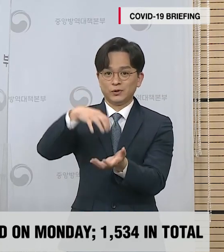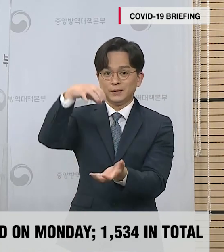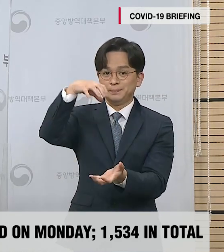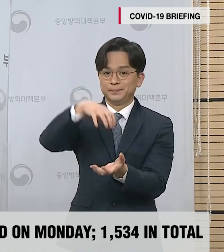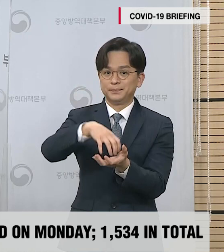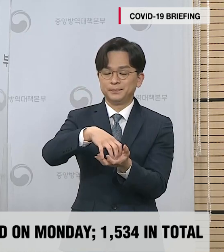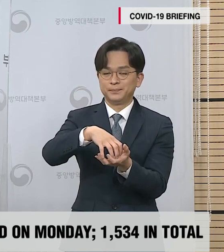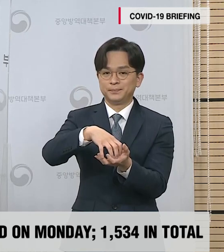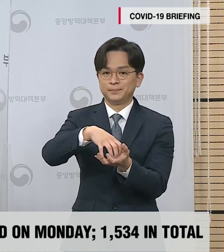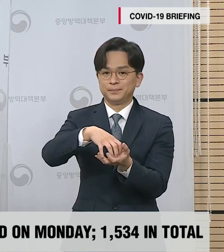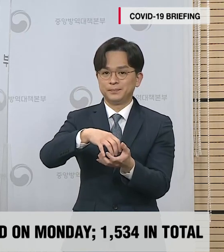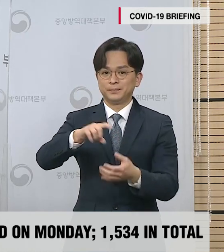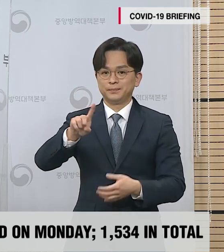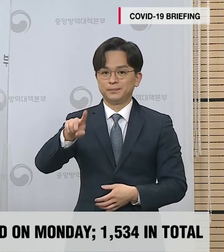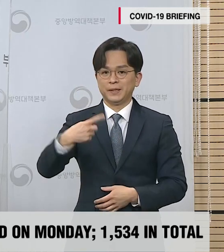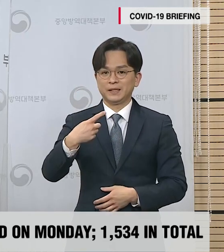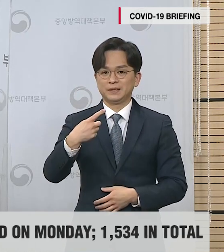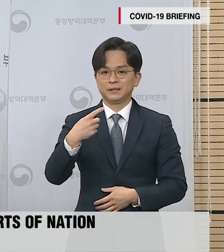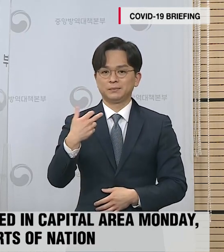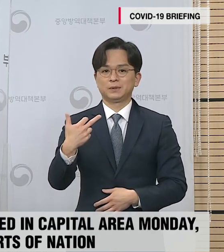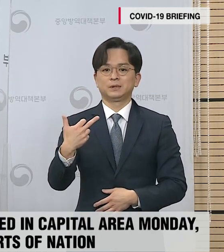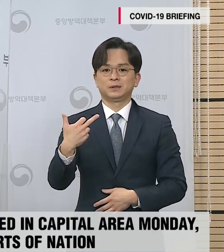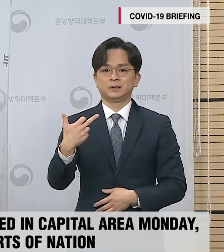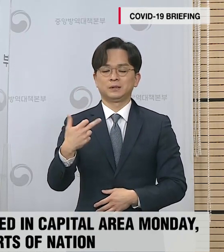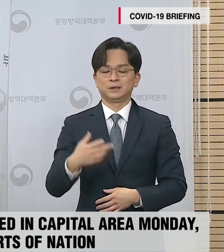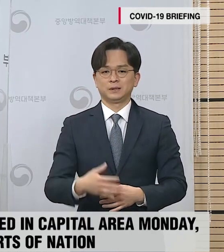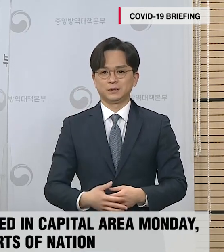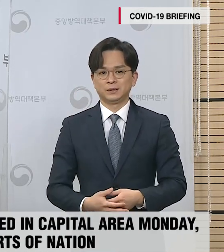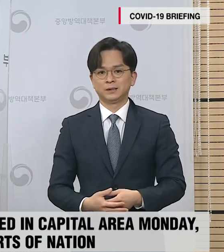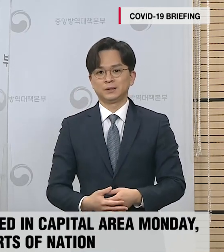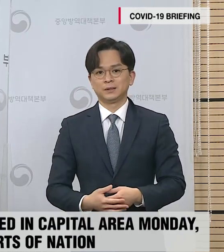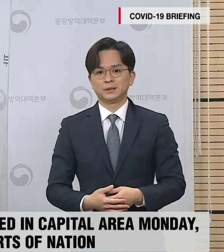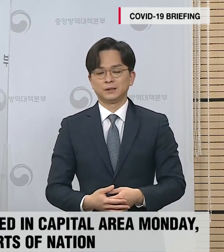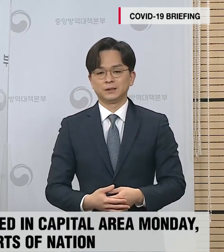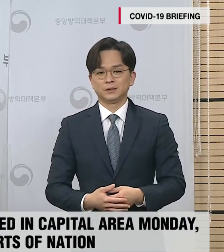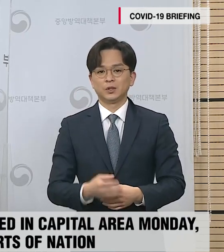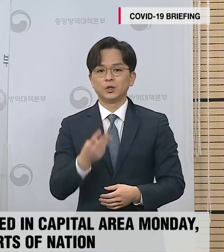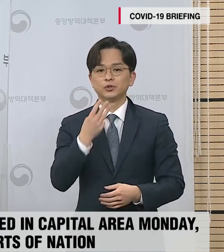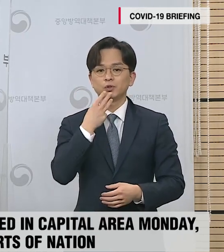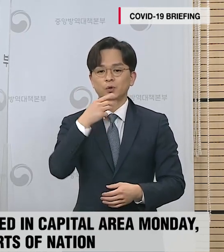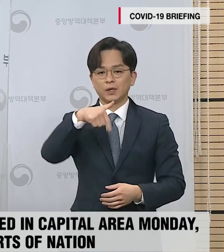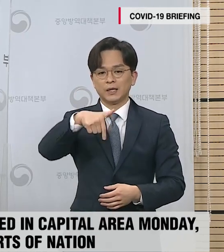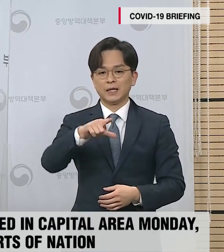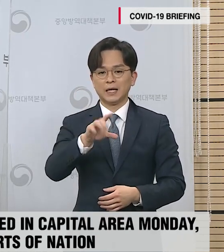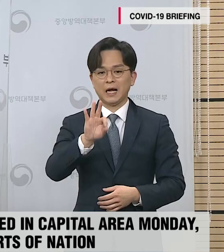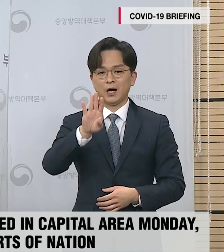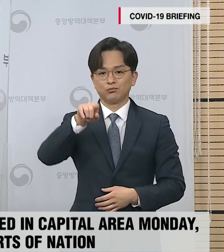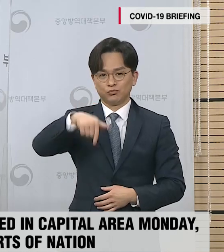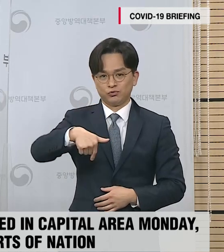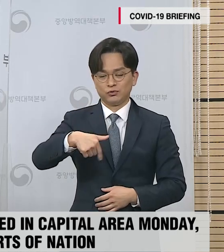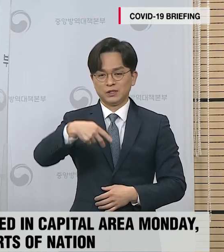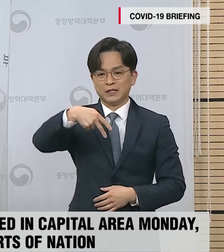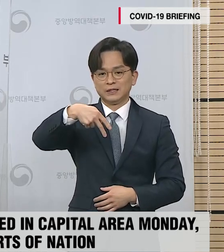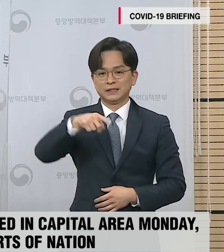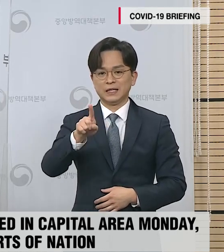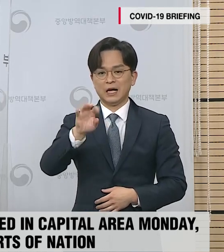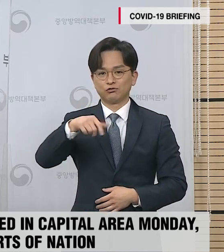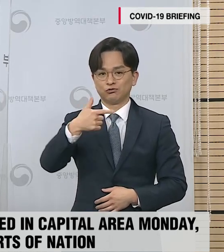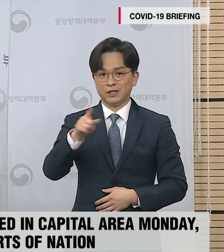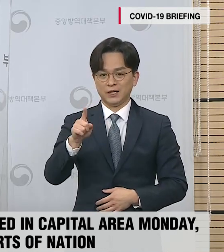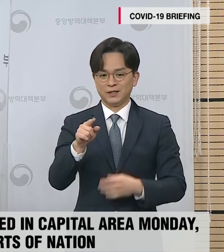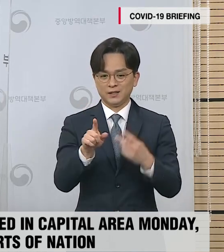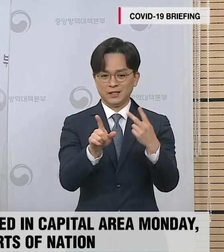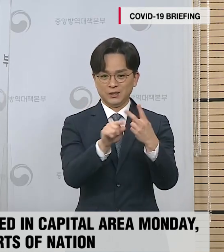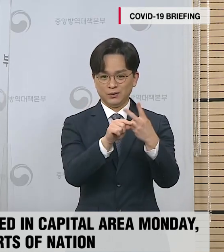additional patients and increasing the total to 117. And in Seoul's Gangbuk-gu district, in relation to a